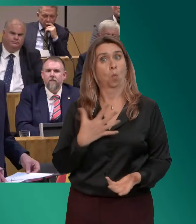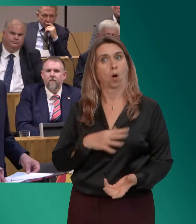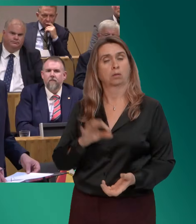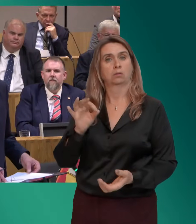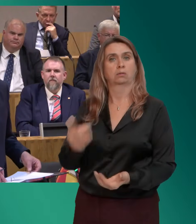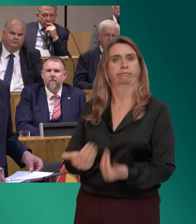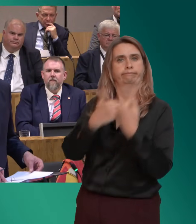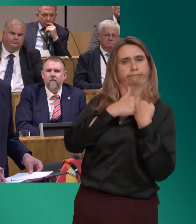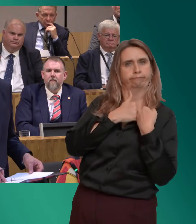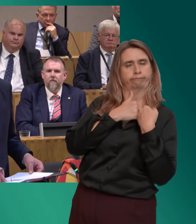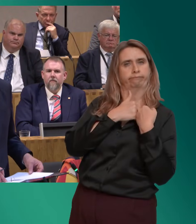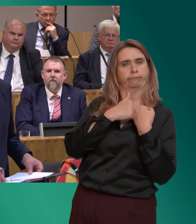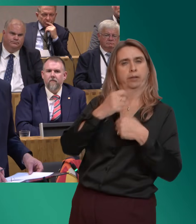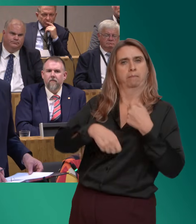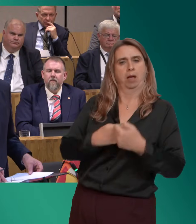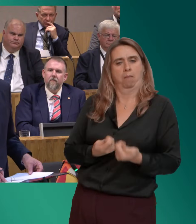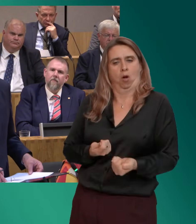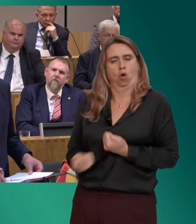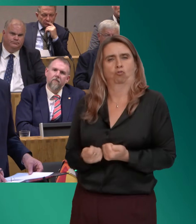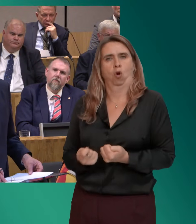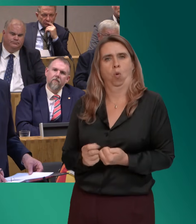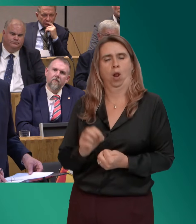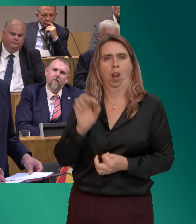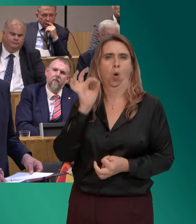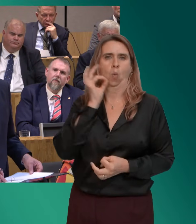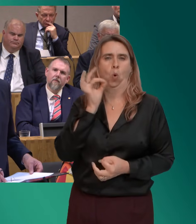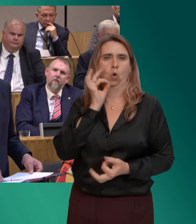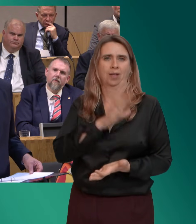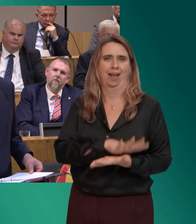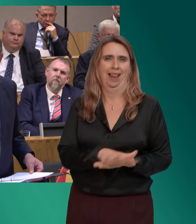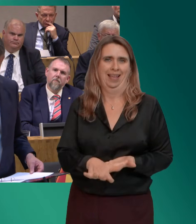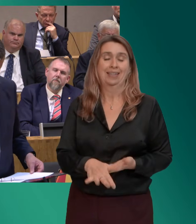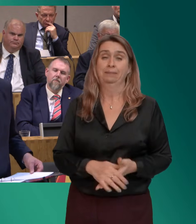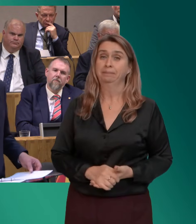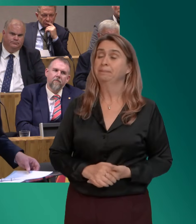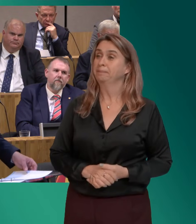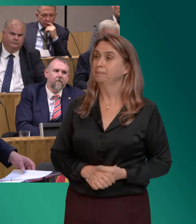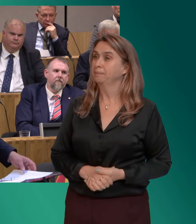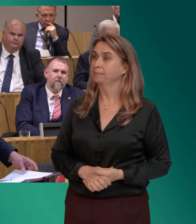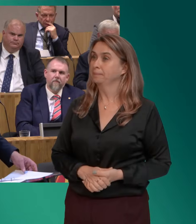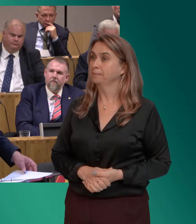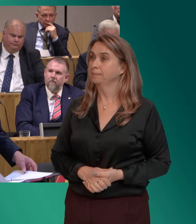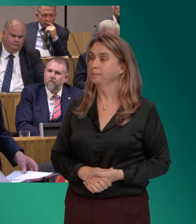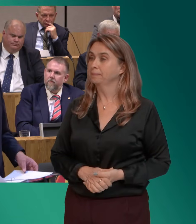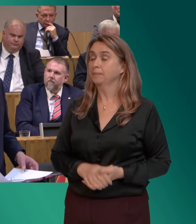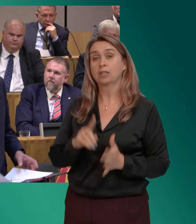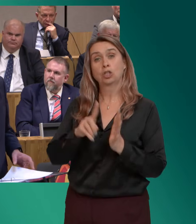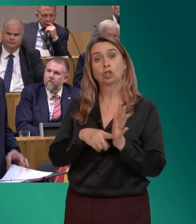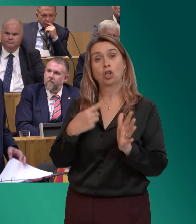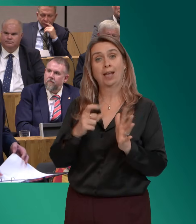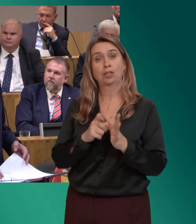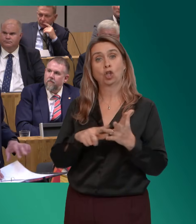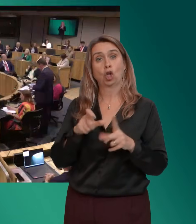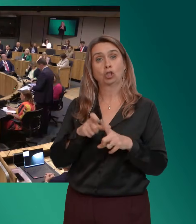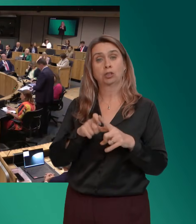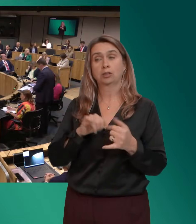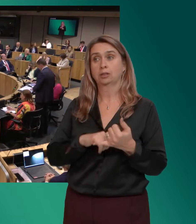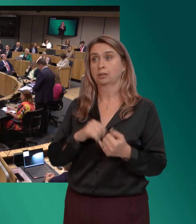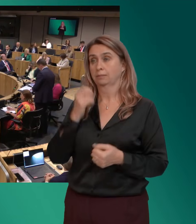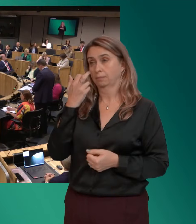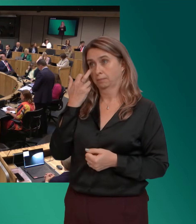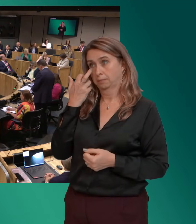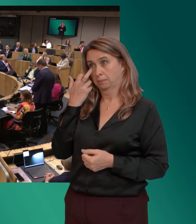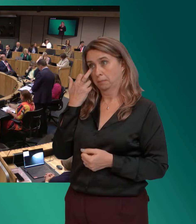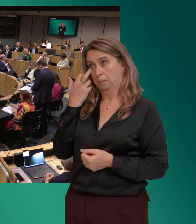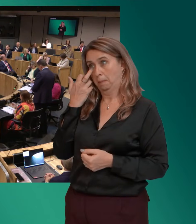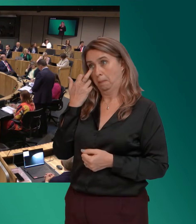as much influence as possible on the cleanliness of our rivers and our seas. Jane Dodds. And good afternoon,